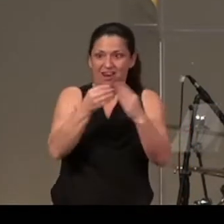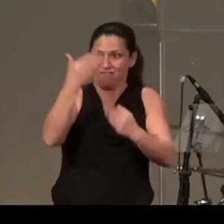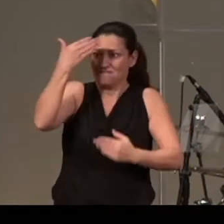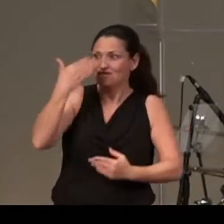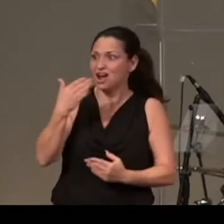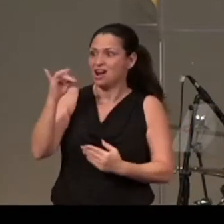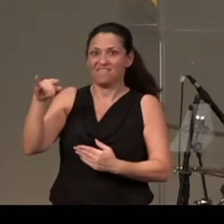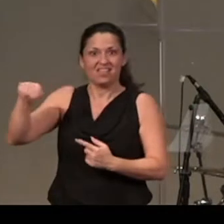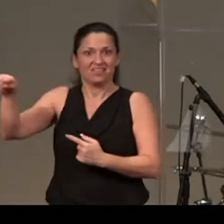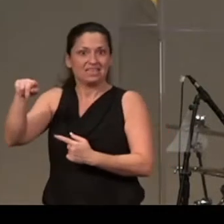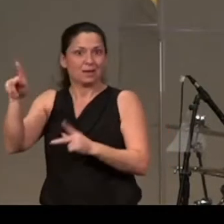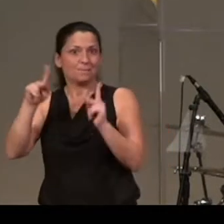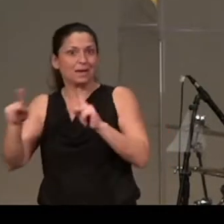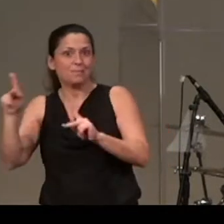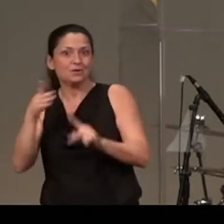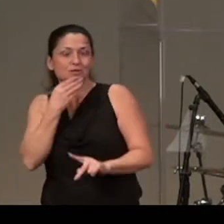greater